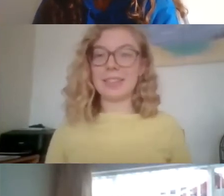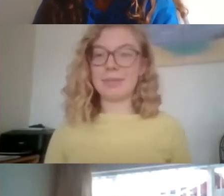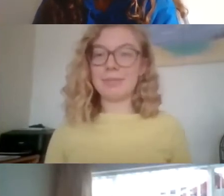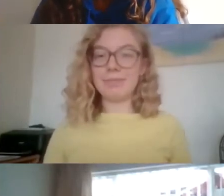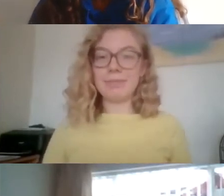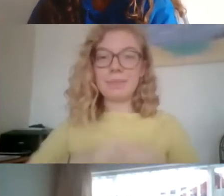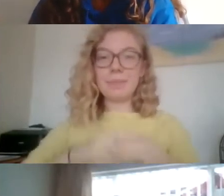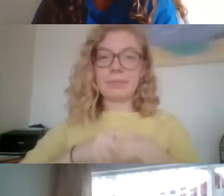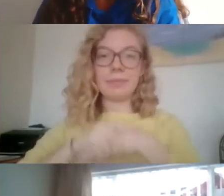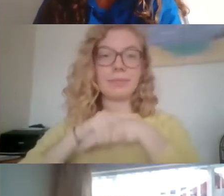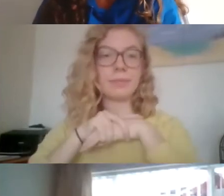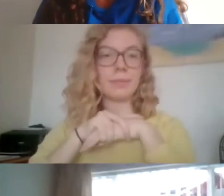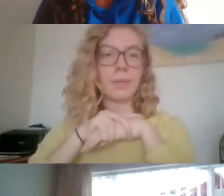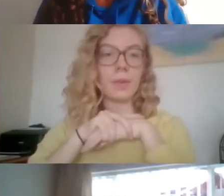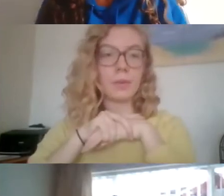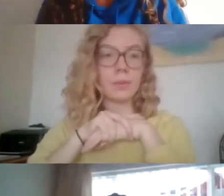see.